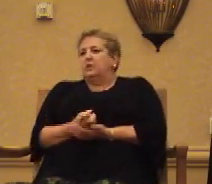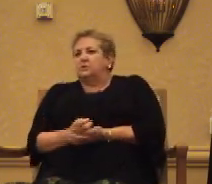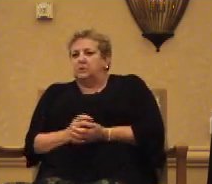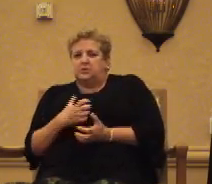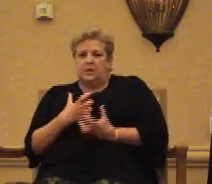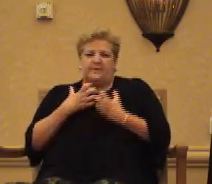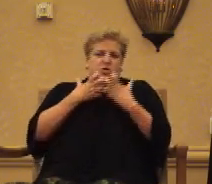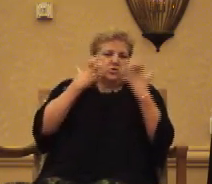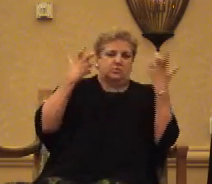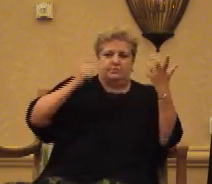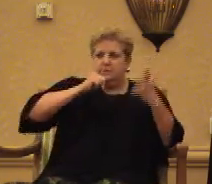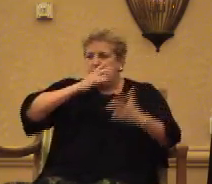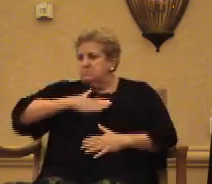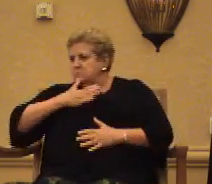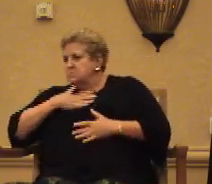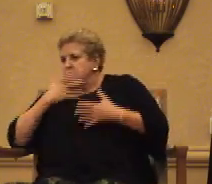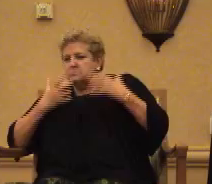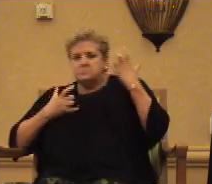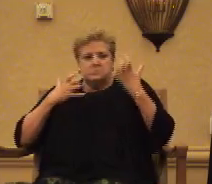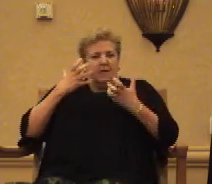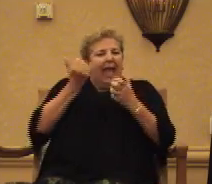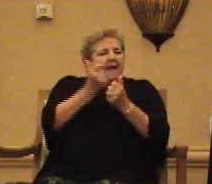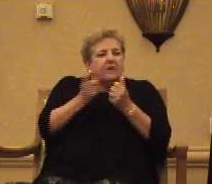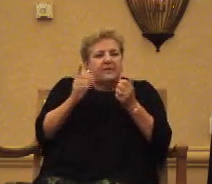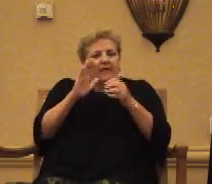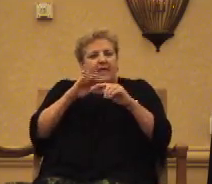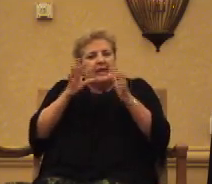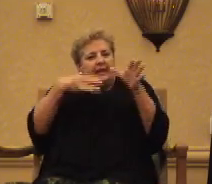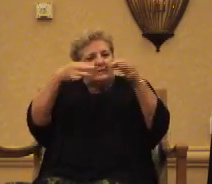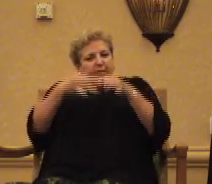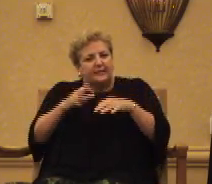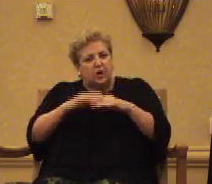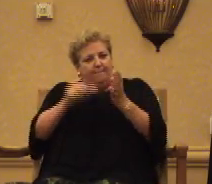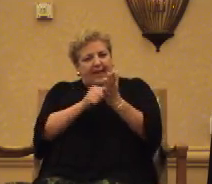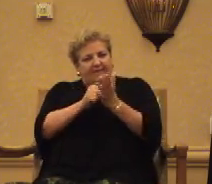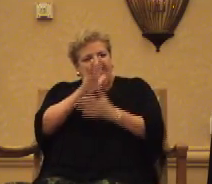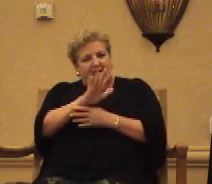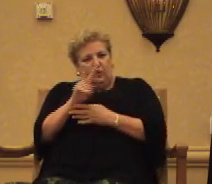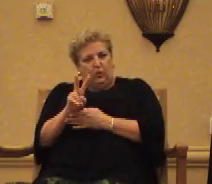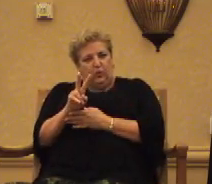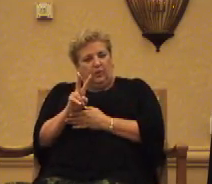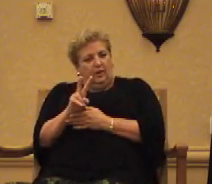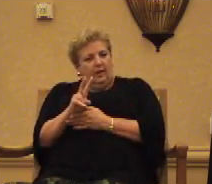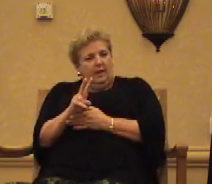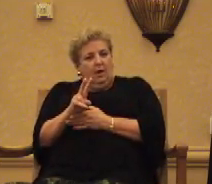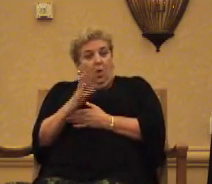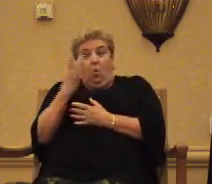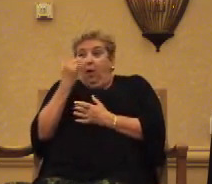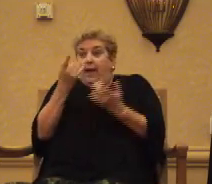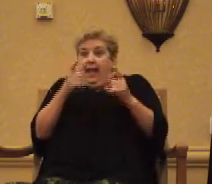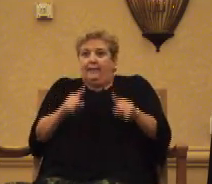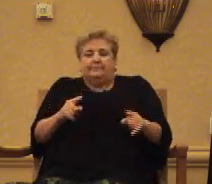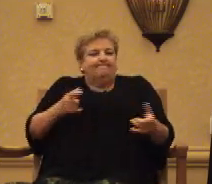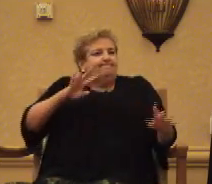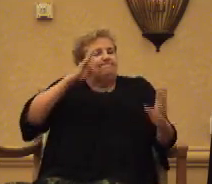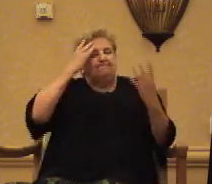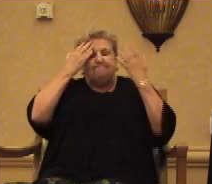discontent. I'm everything on page 52. I don't know why, but I am. And